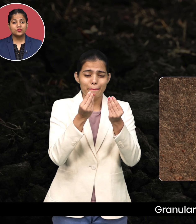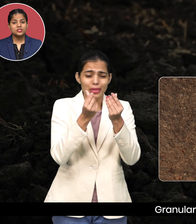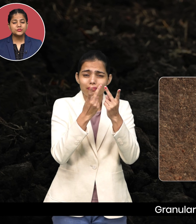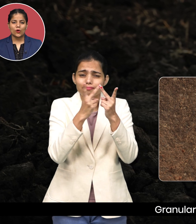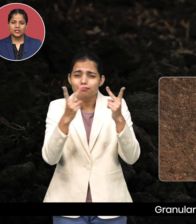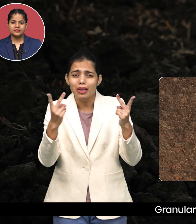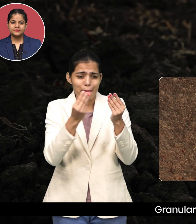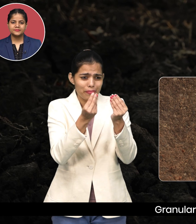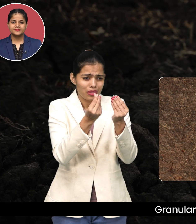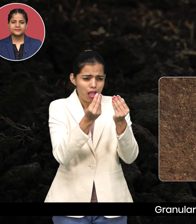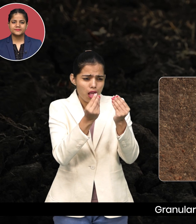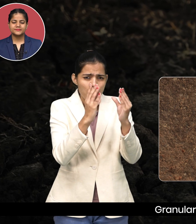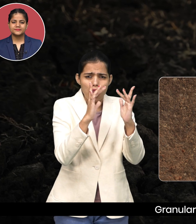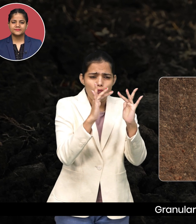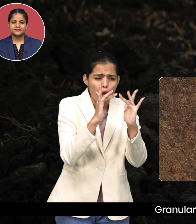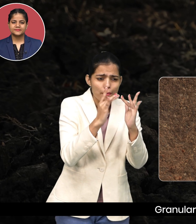granular soil,